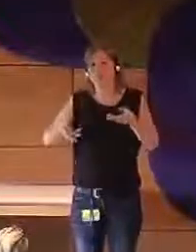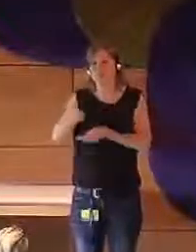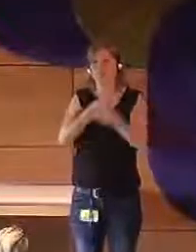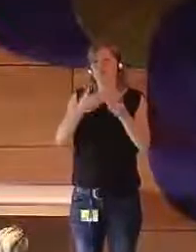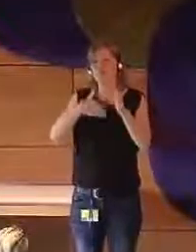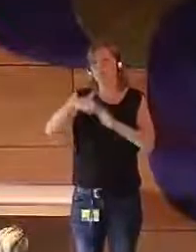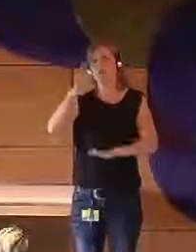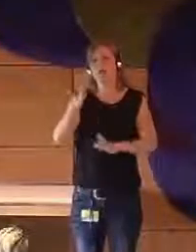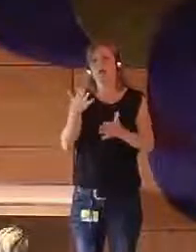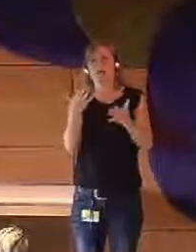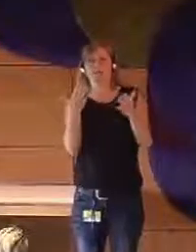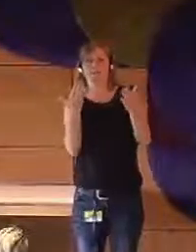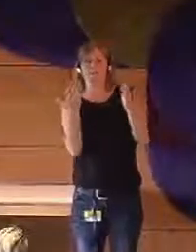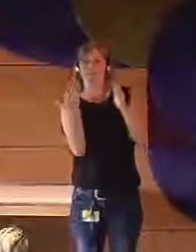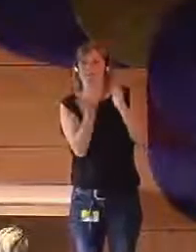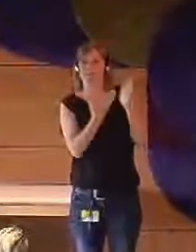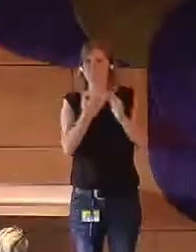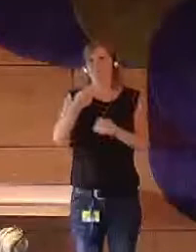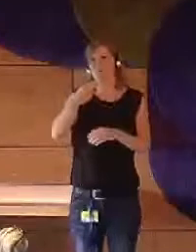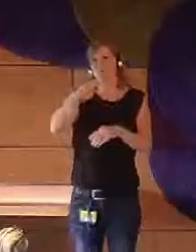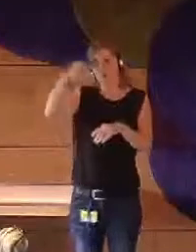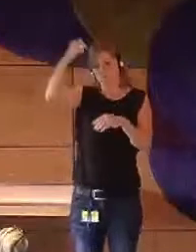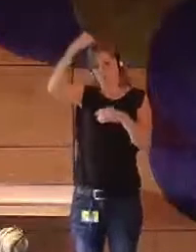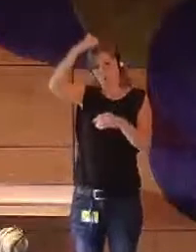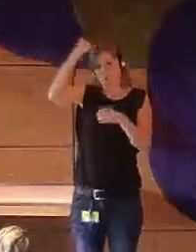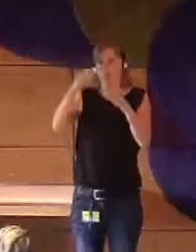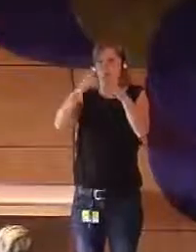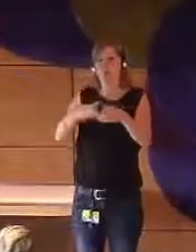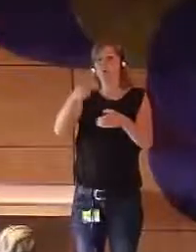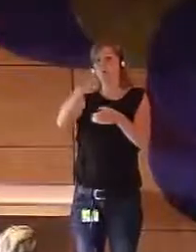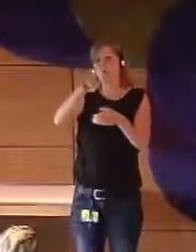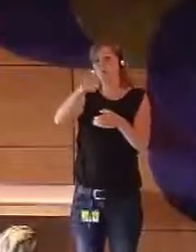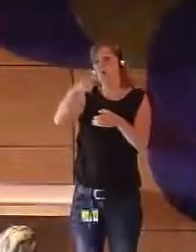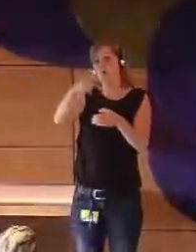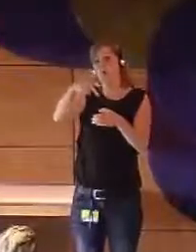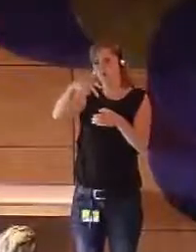pituitary gland, the hypothalamus, and the